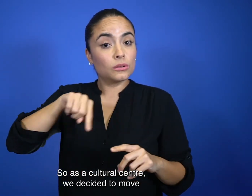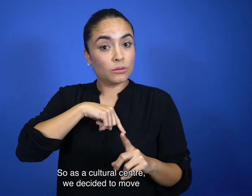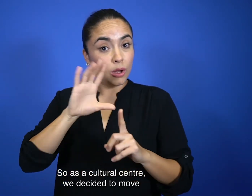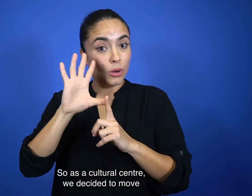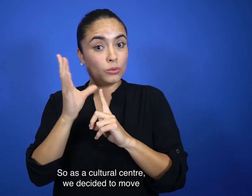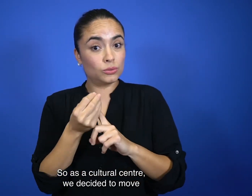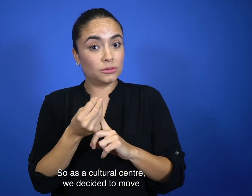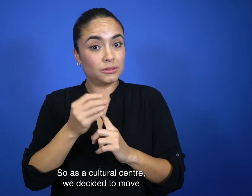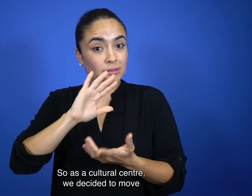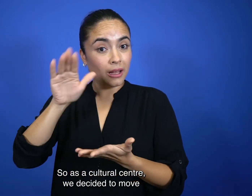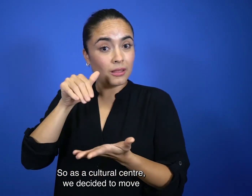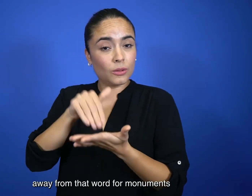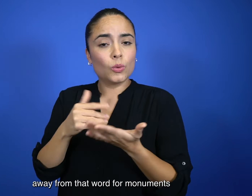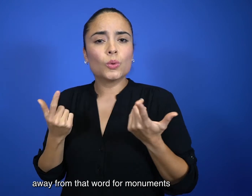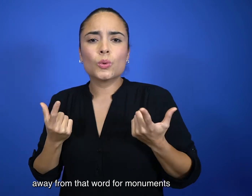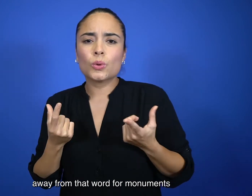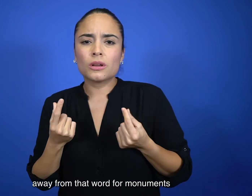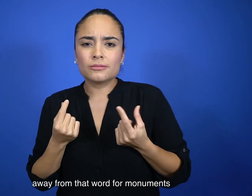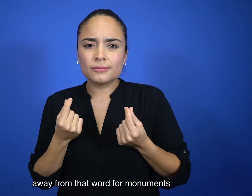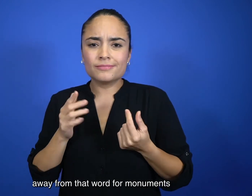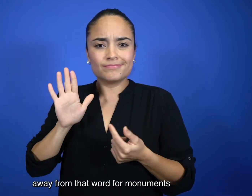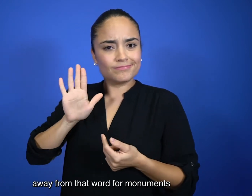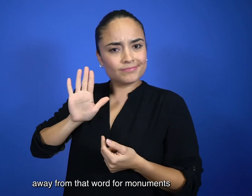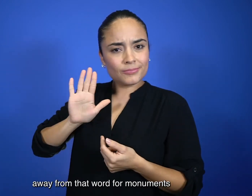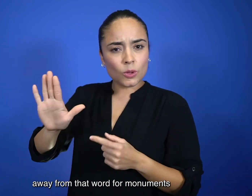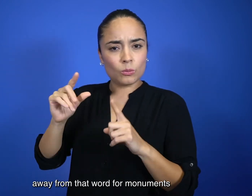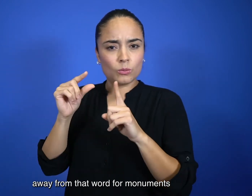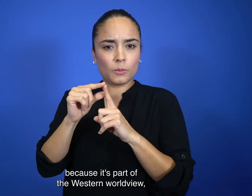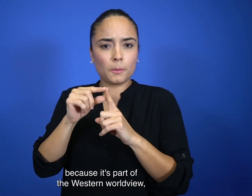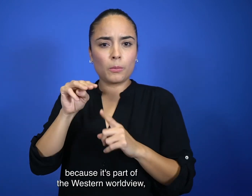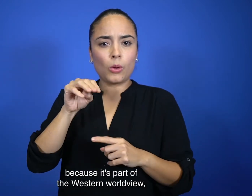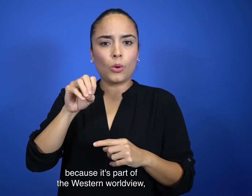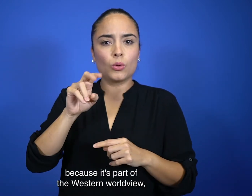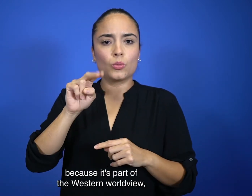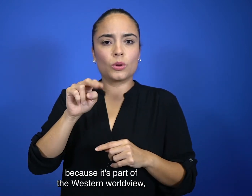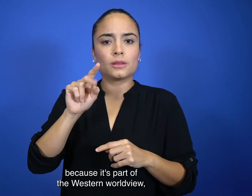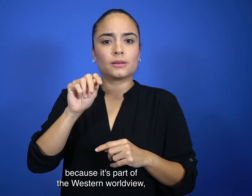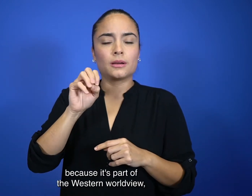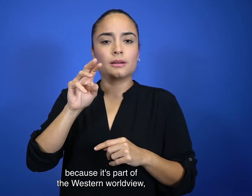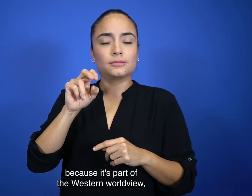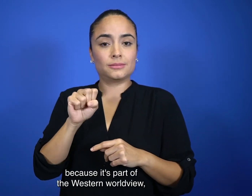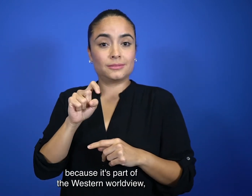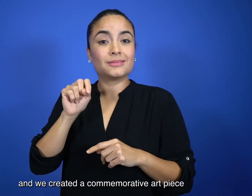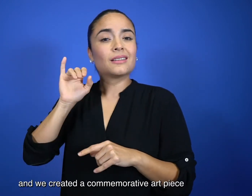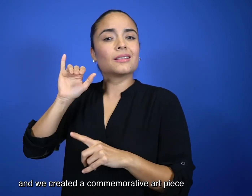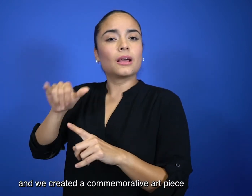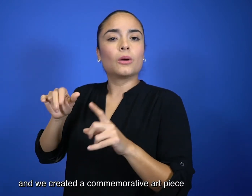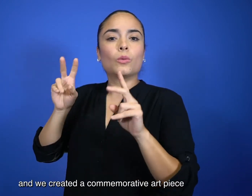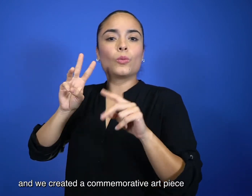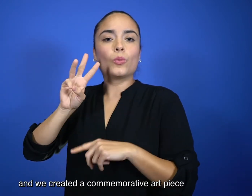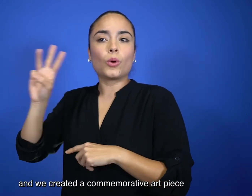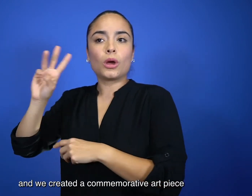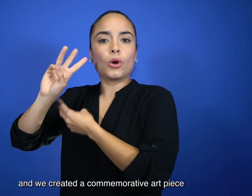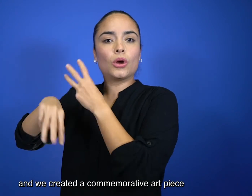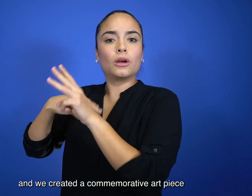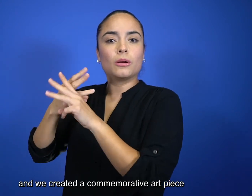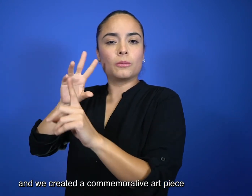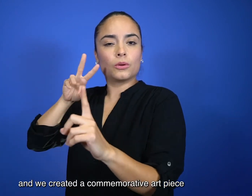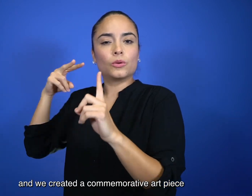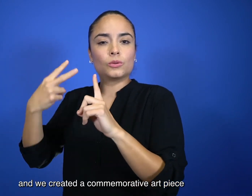decided to move away from that word, from monuments, because it's part of the Western worldview, and we created a commemorative art piece